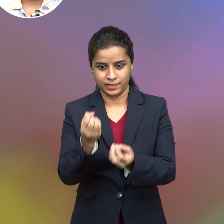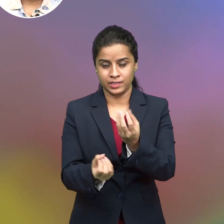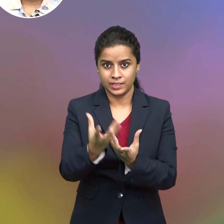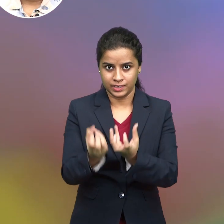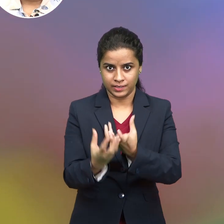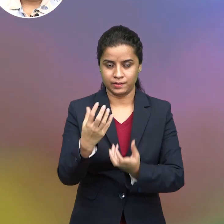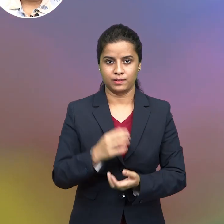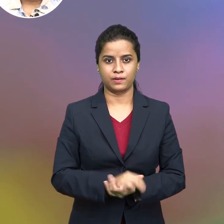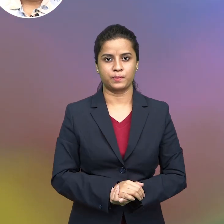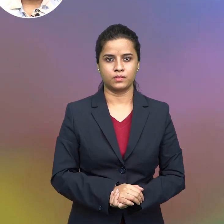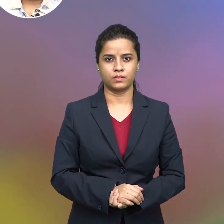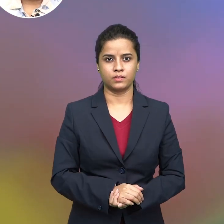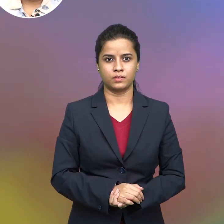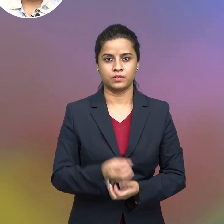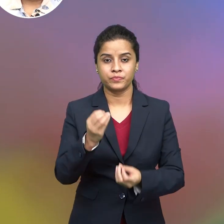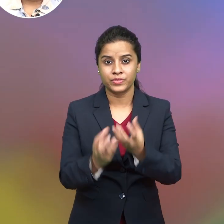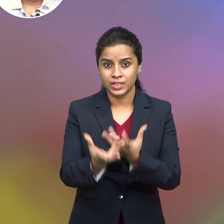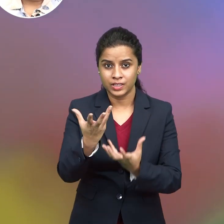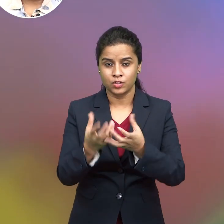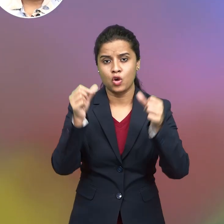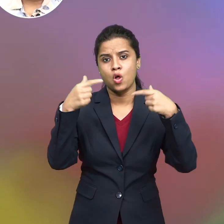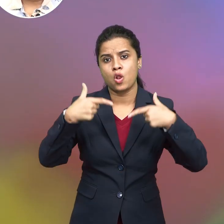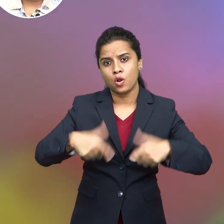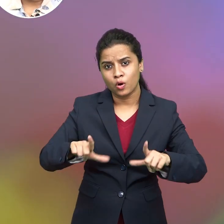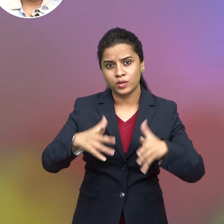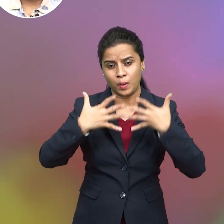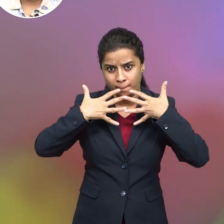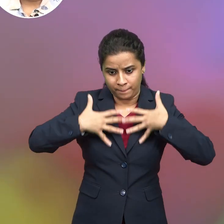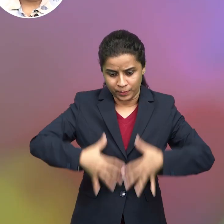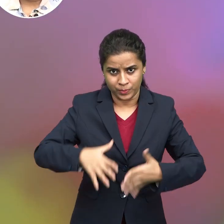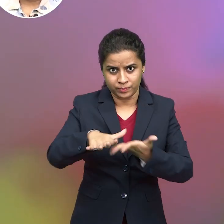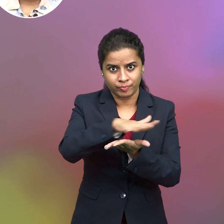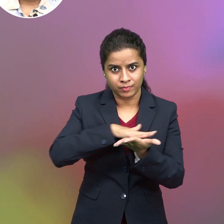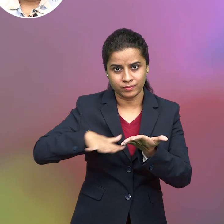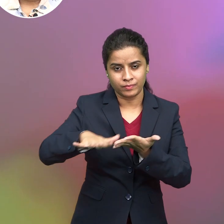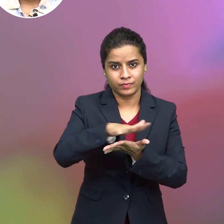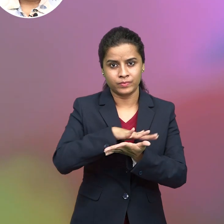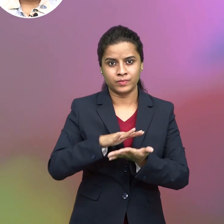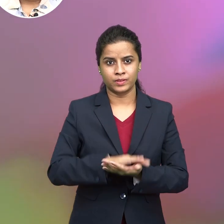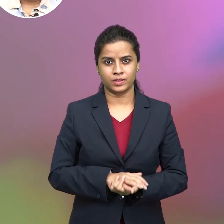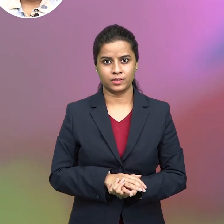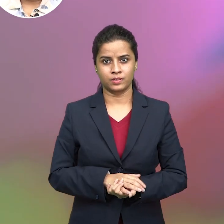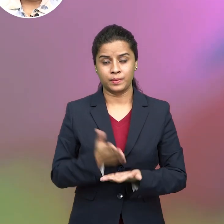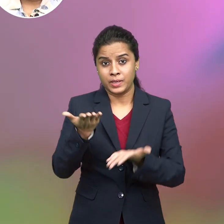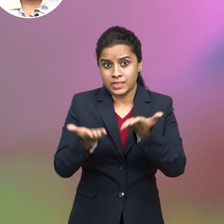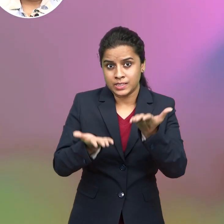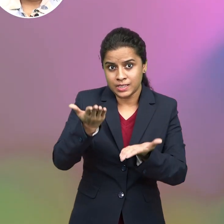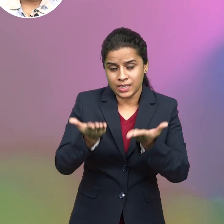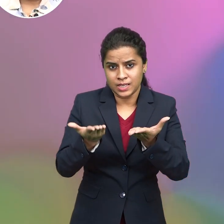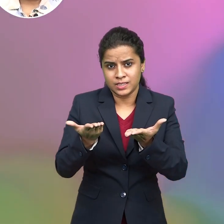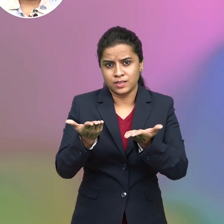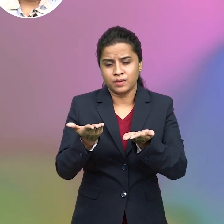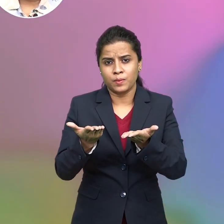heat. Heat is lost from the body surface to maintain